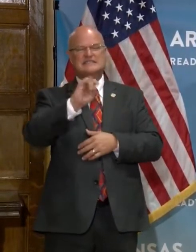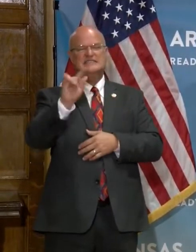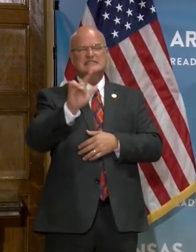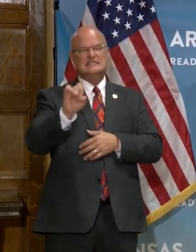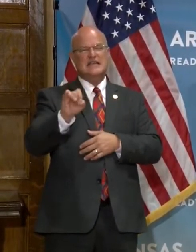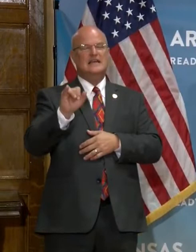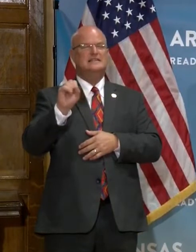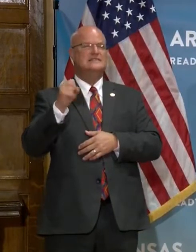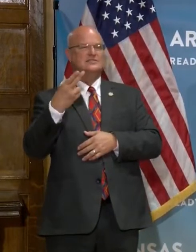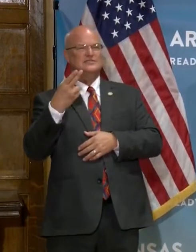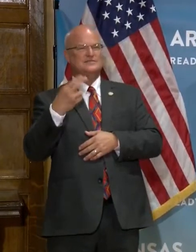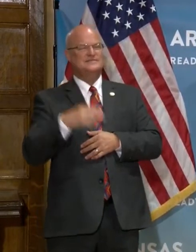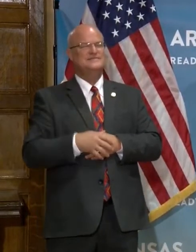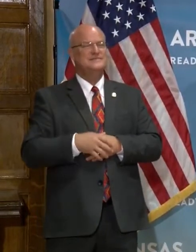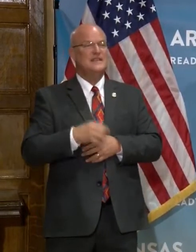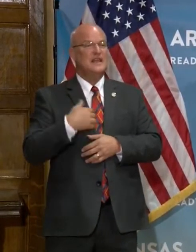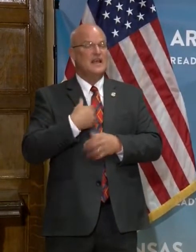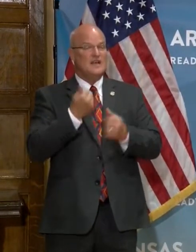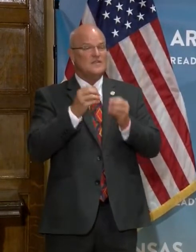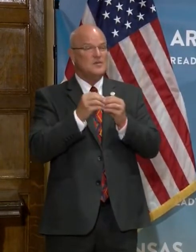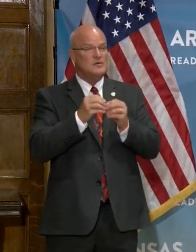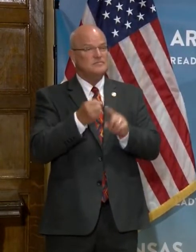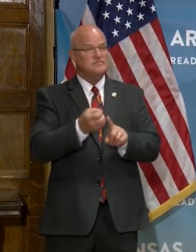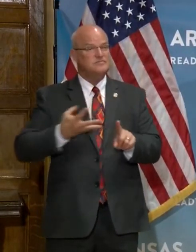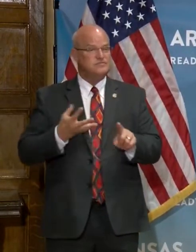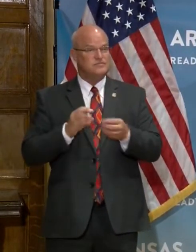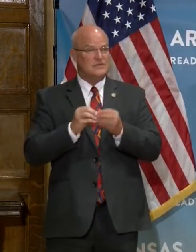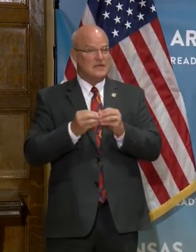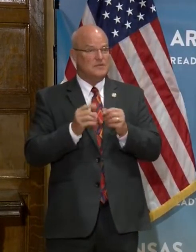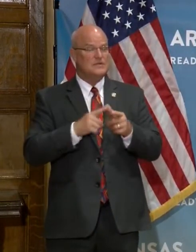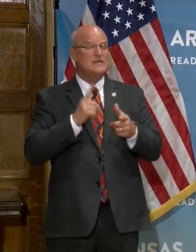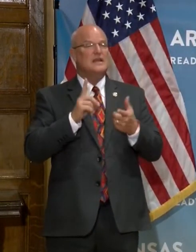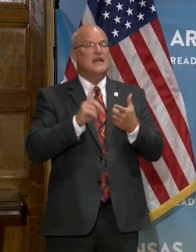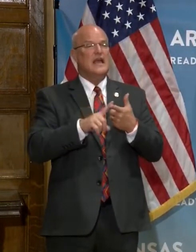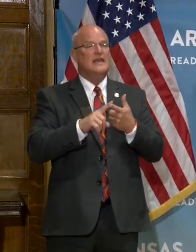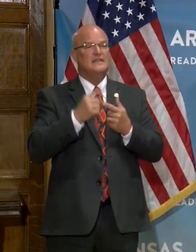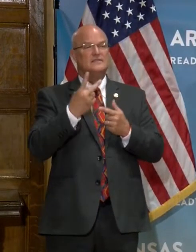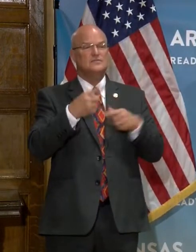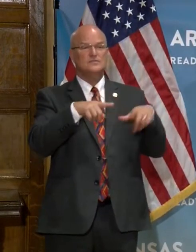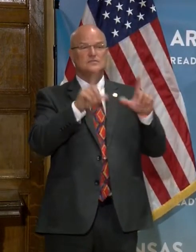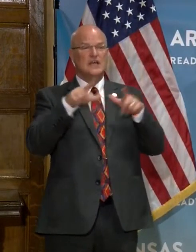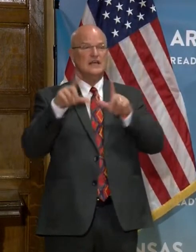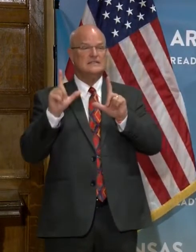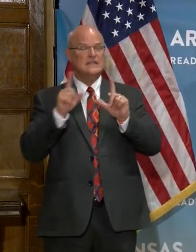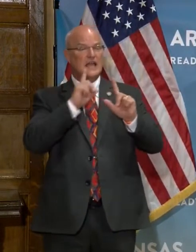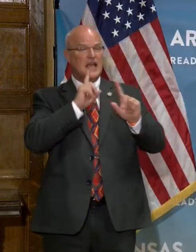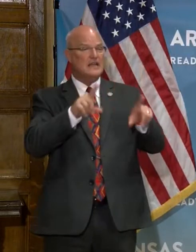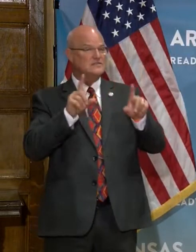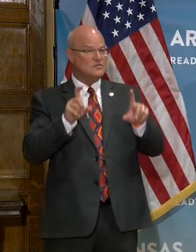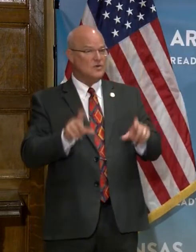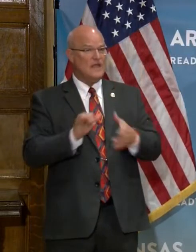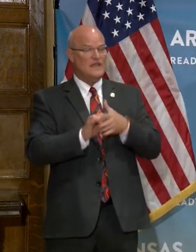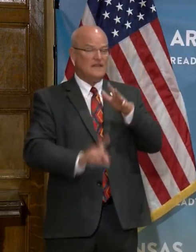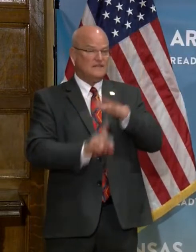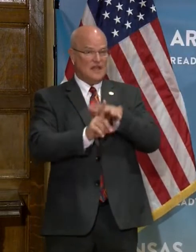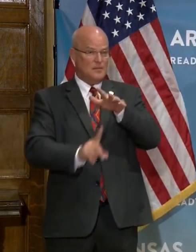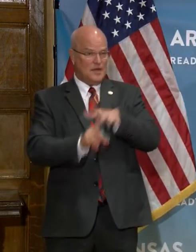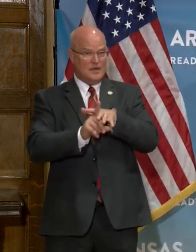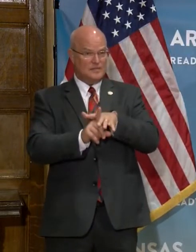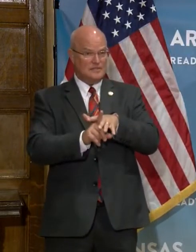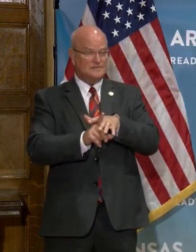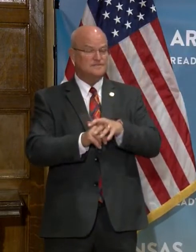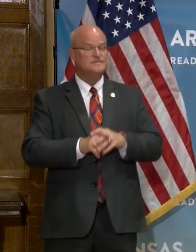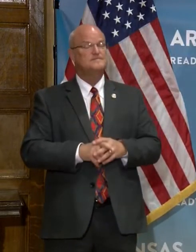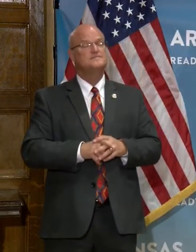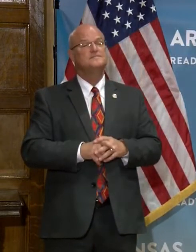too. I want to give a few more details on the numbers, then go over just 2 slides to answer some questions that have come up in the